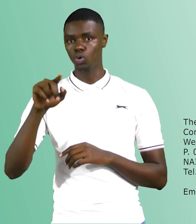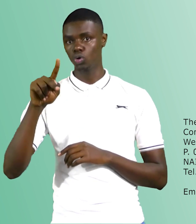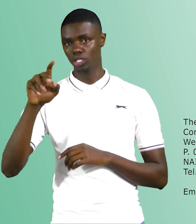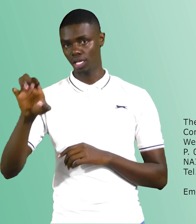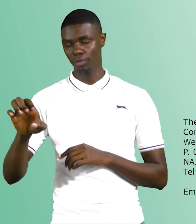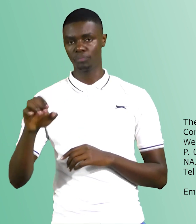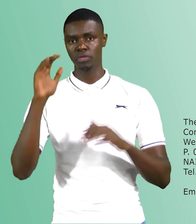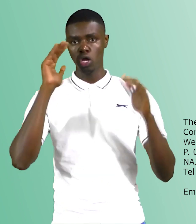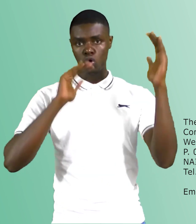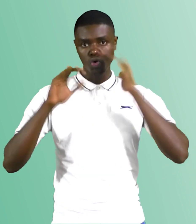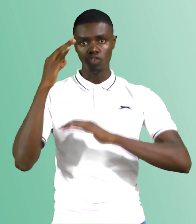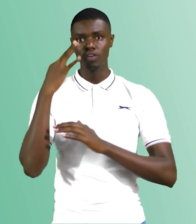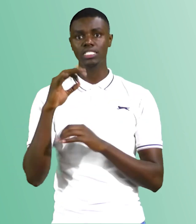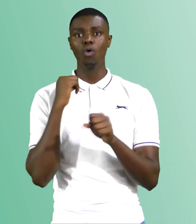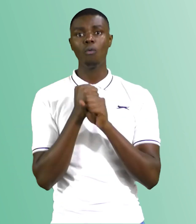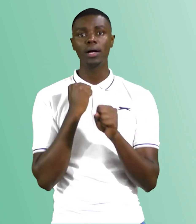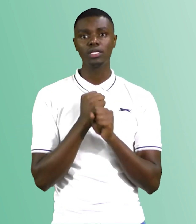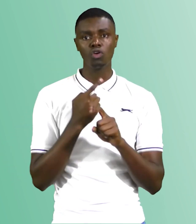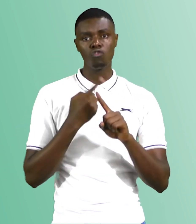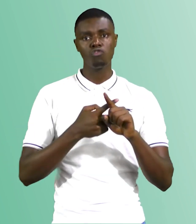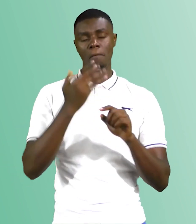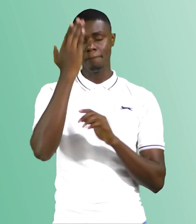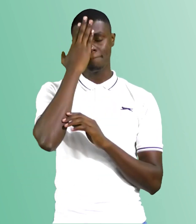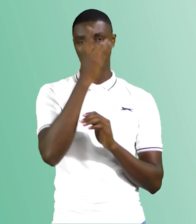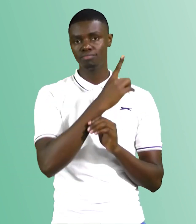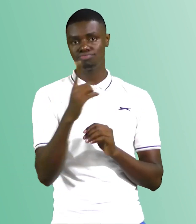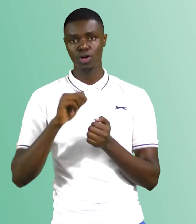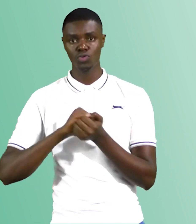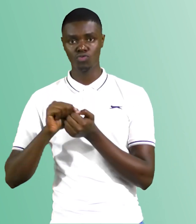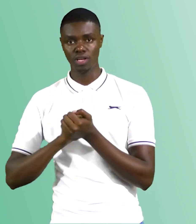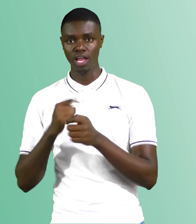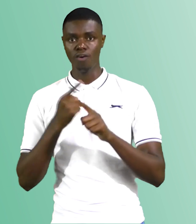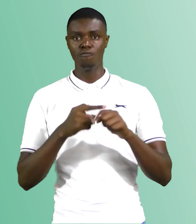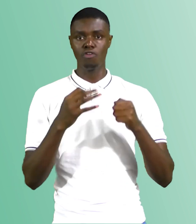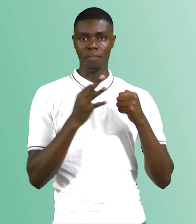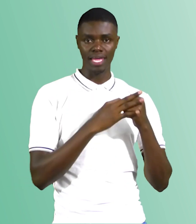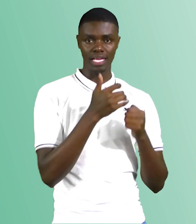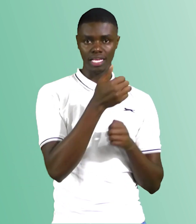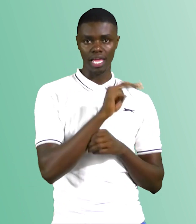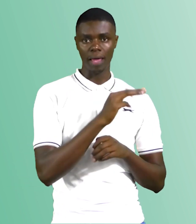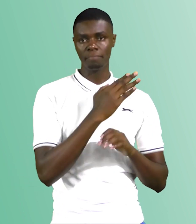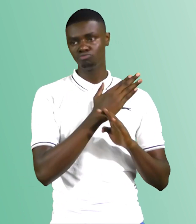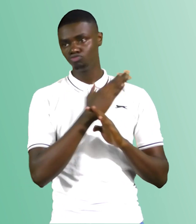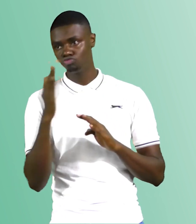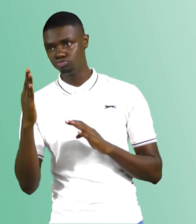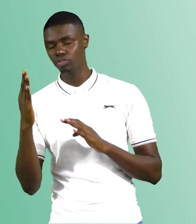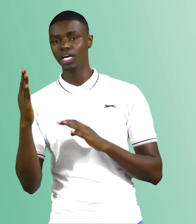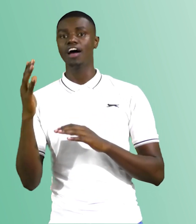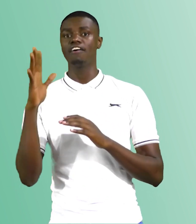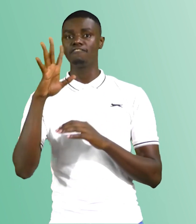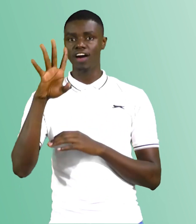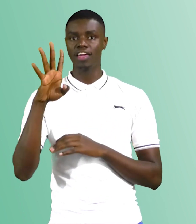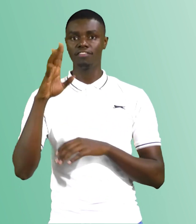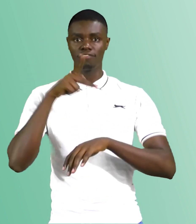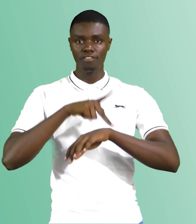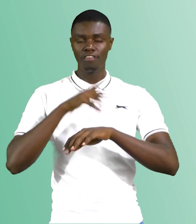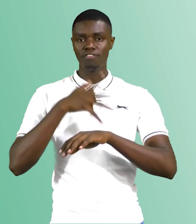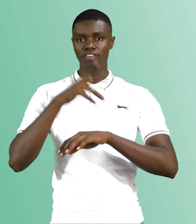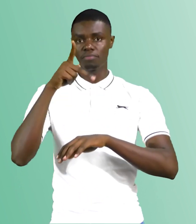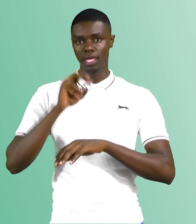complain@ombudsman.go.ke. The university operates from Monday to Friday from 8 a.m. to 5 p.m. and is closed